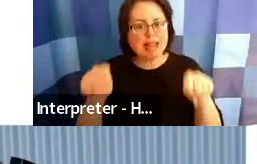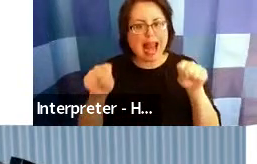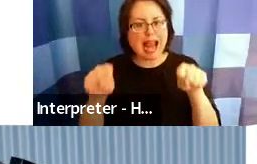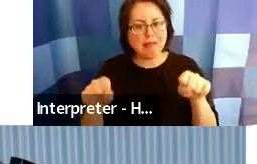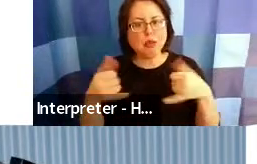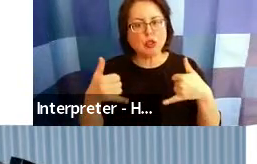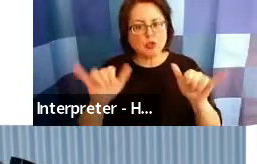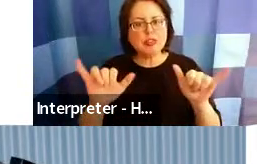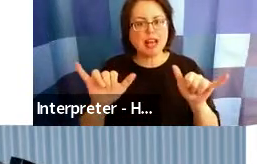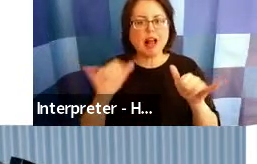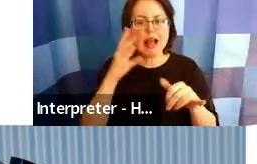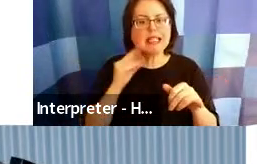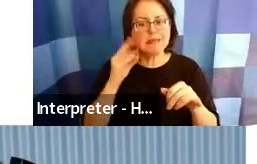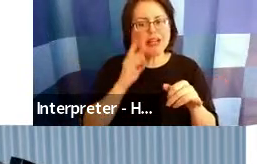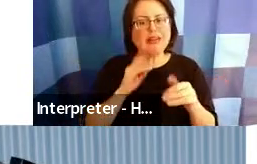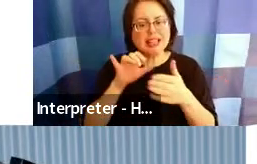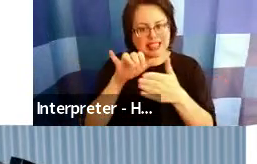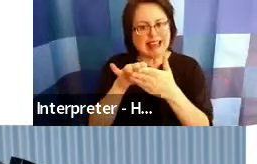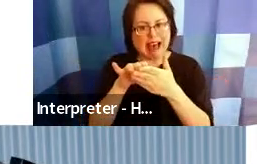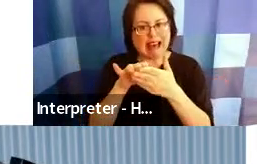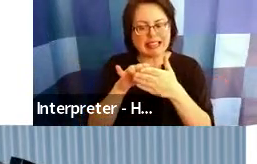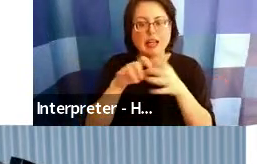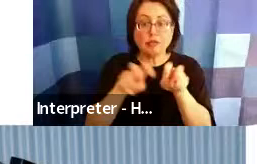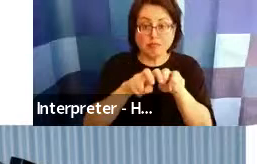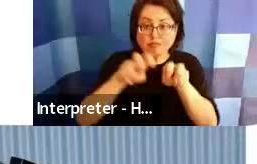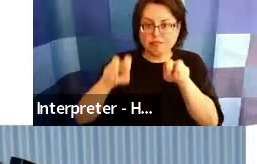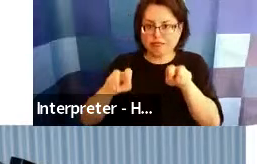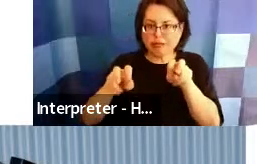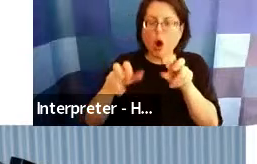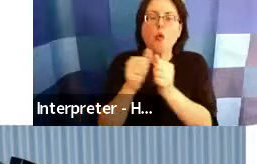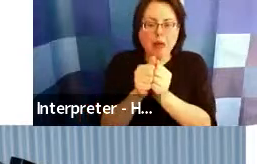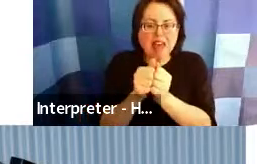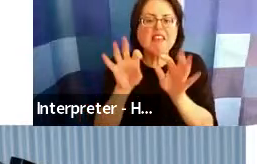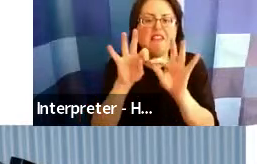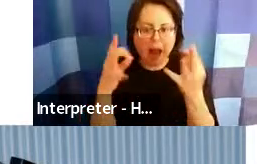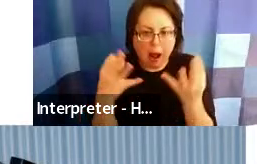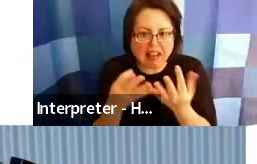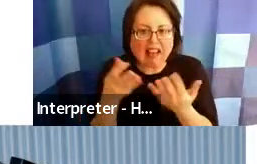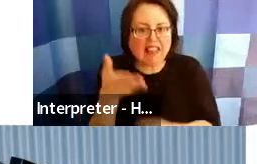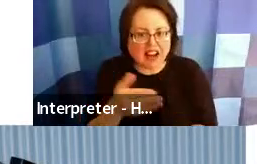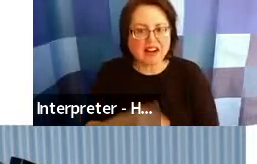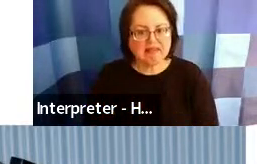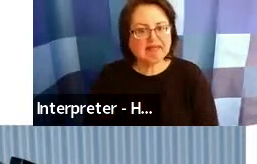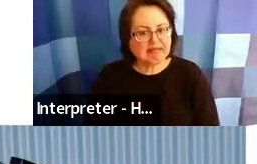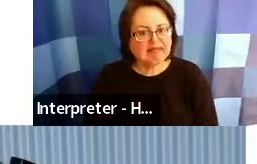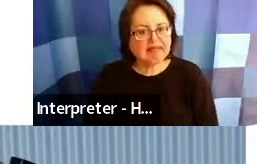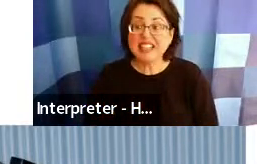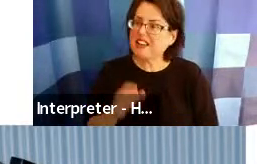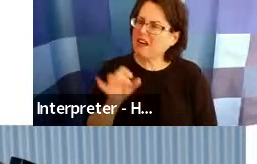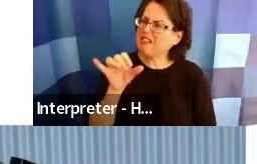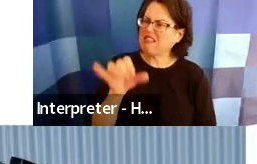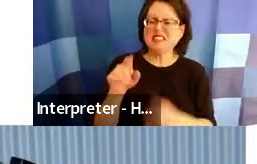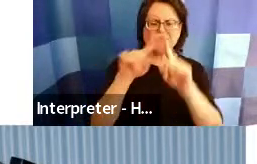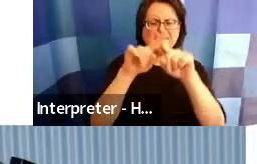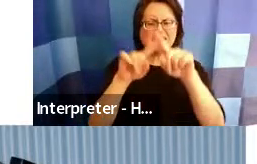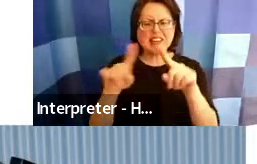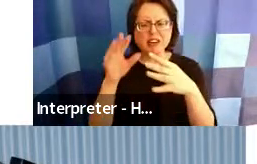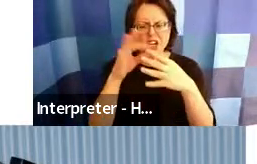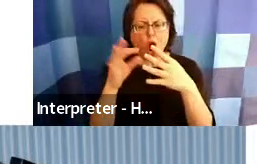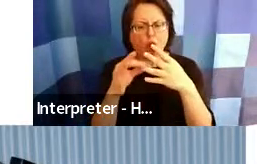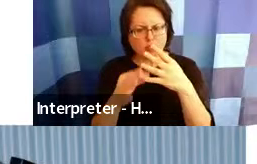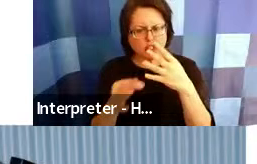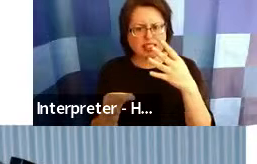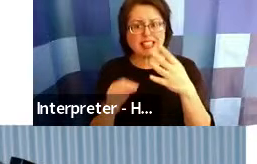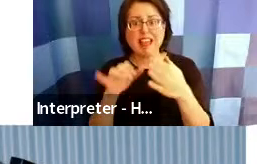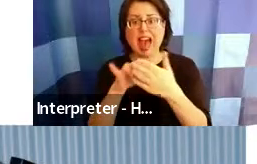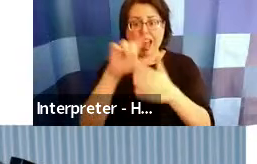to experience micromobility alongside their families. So we are looking at a range of different options, and this library model in